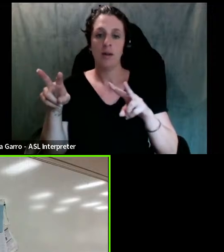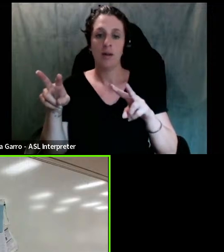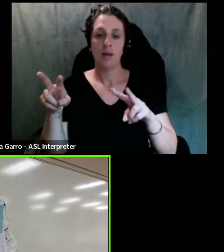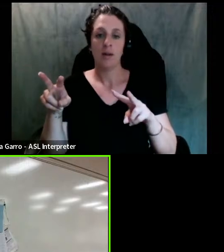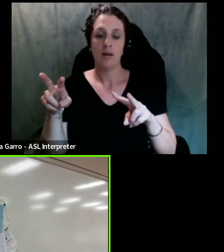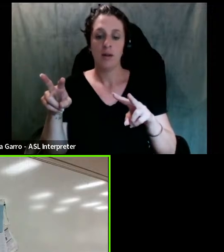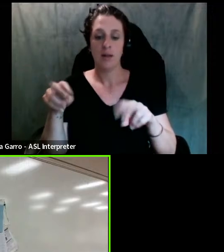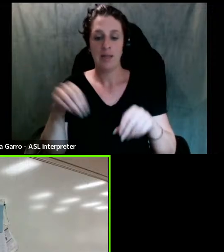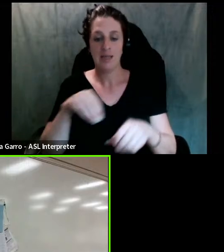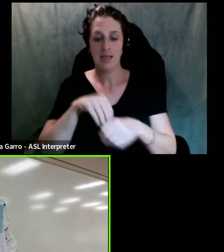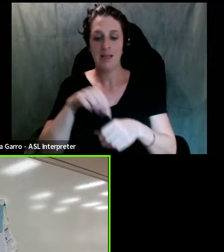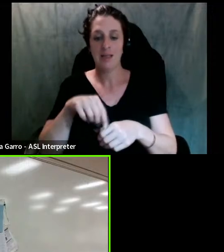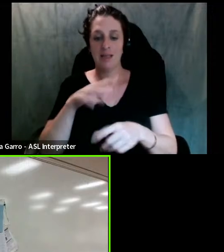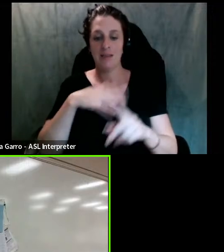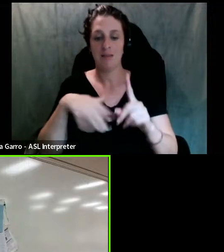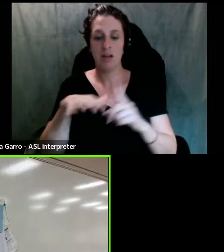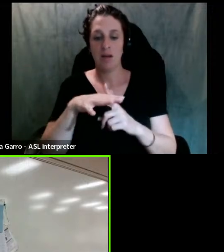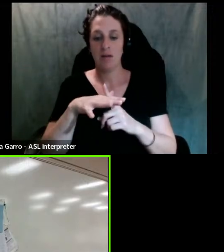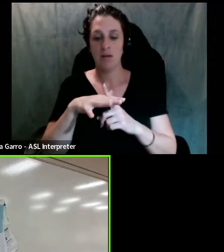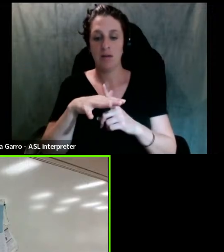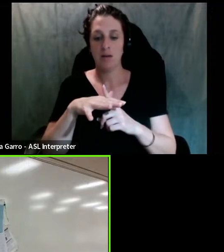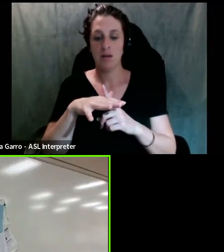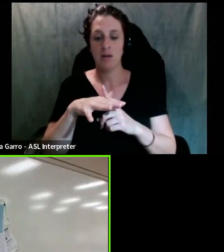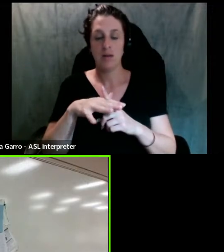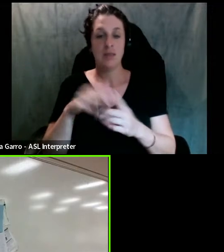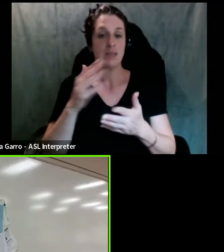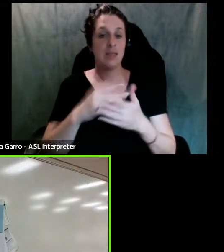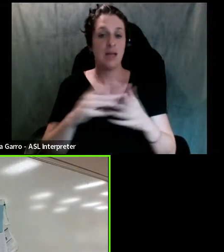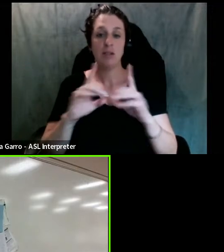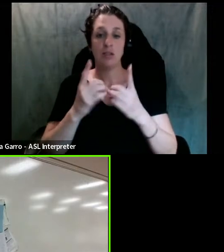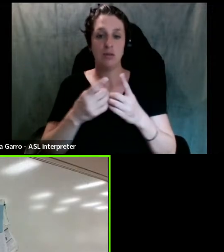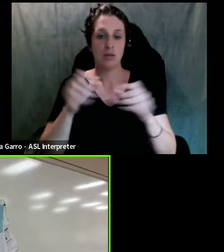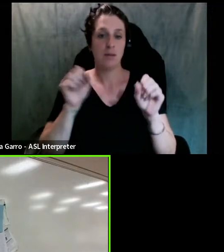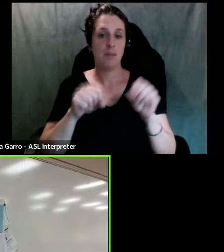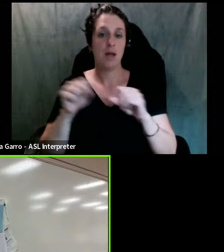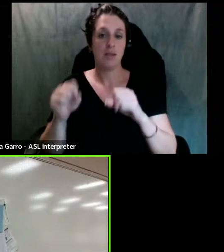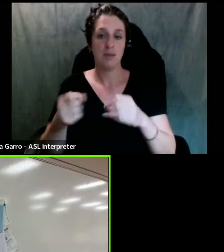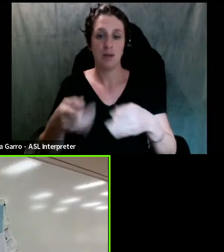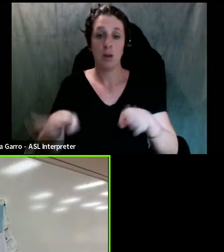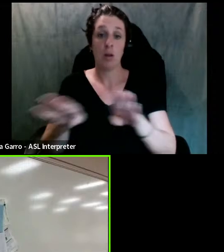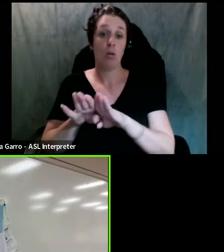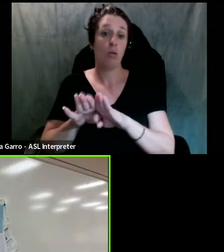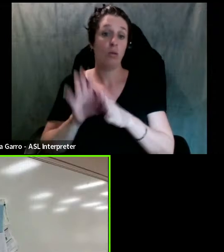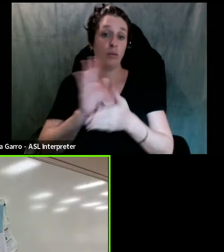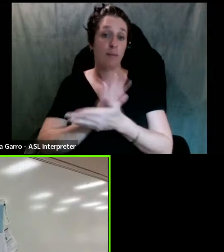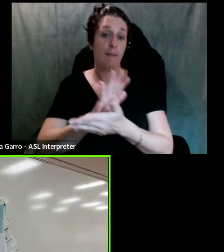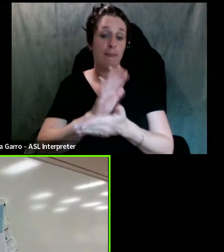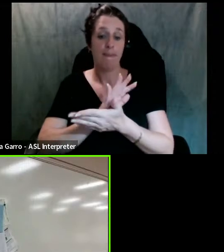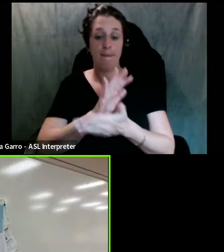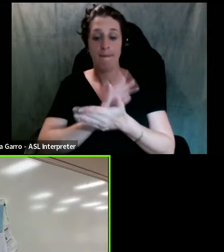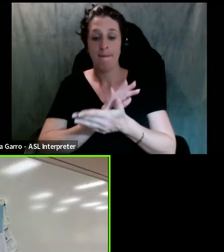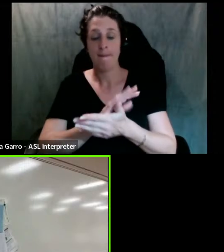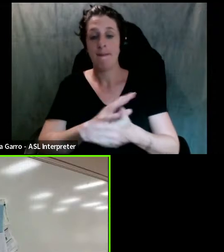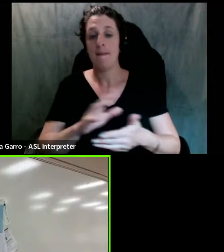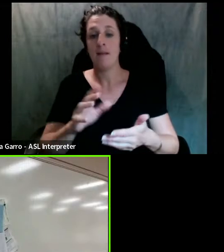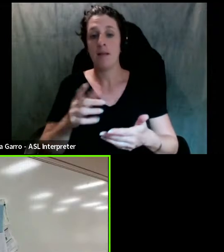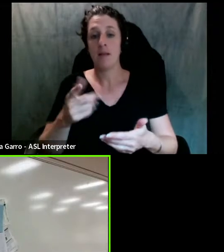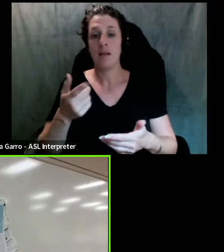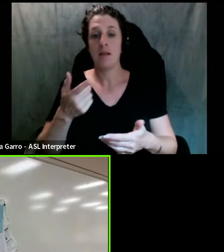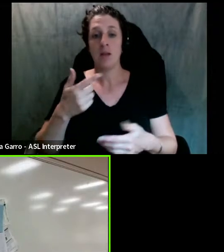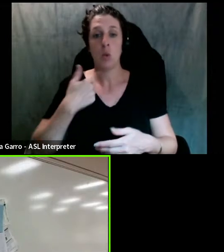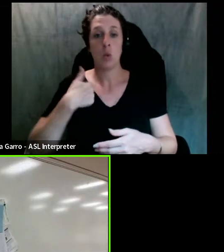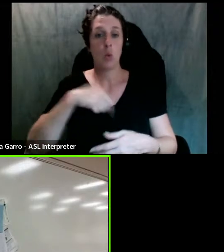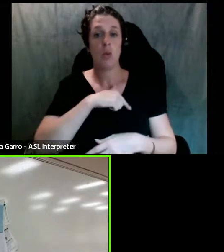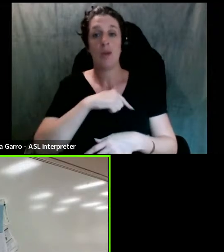in this environment of some districts possibly closing schools, we're establishing